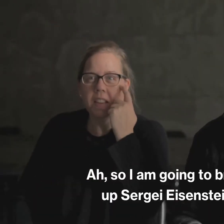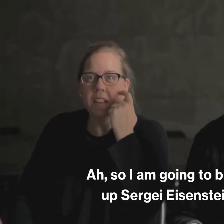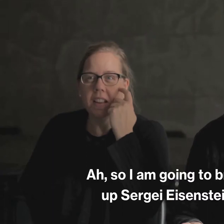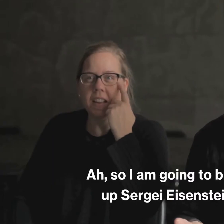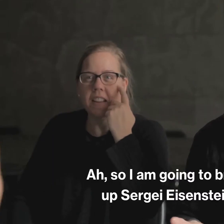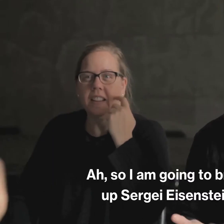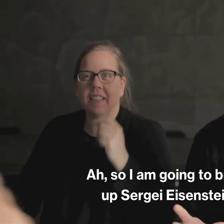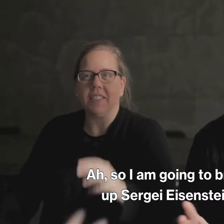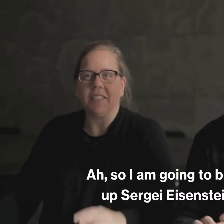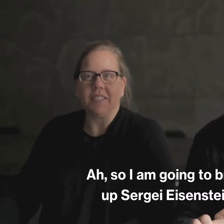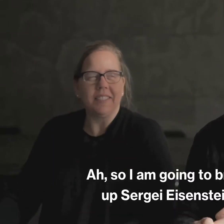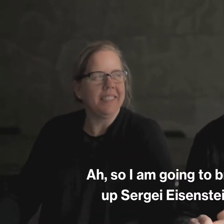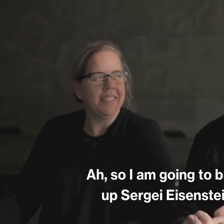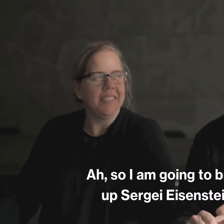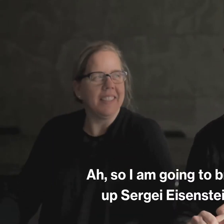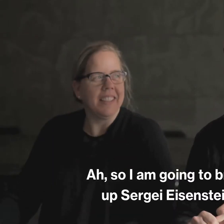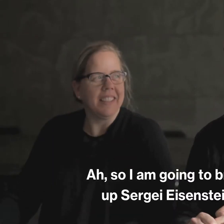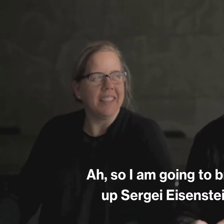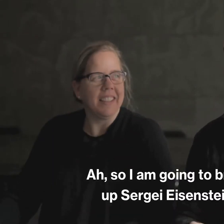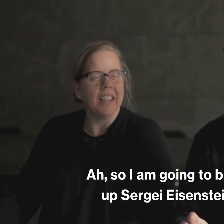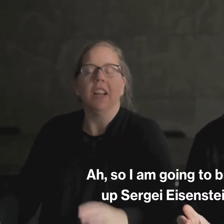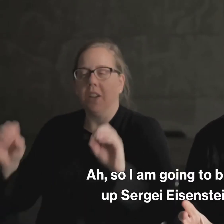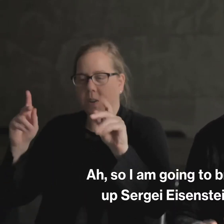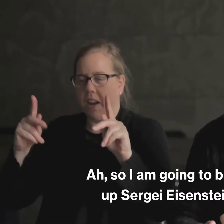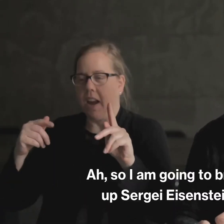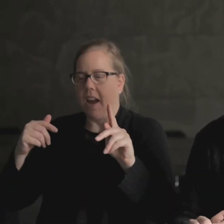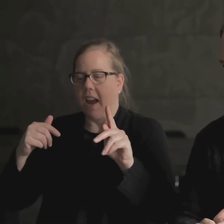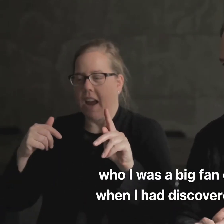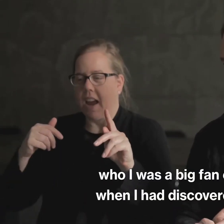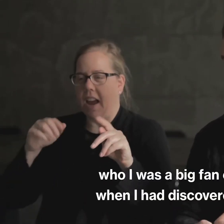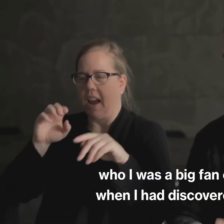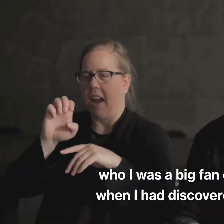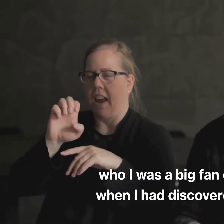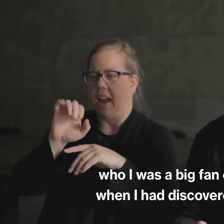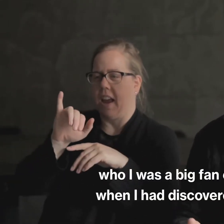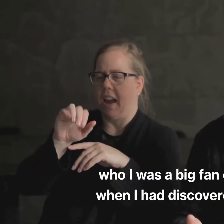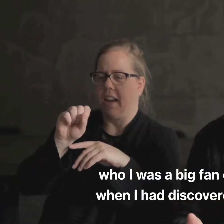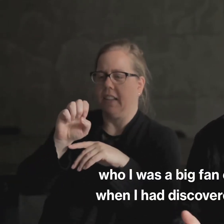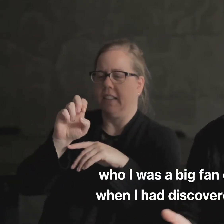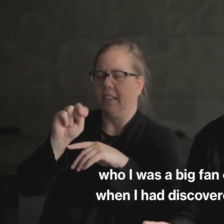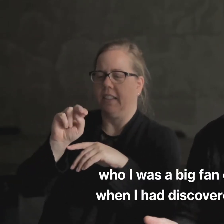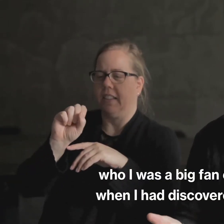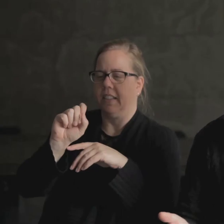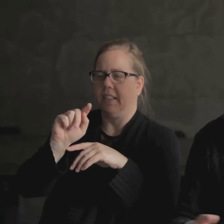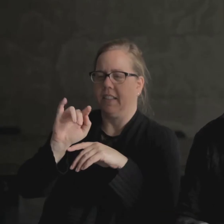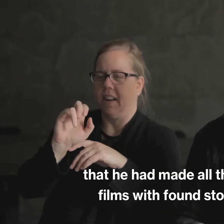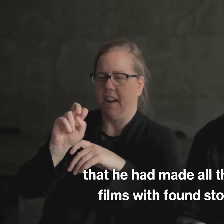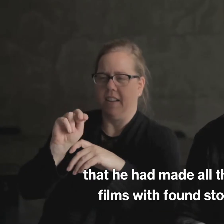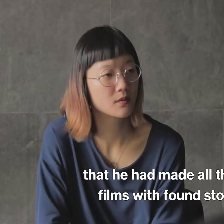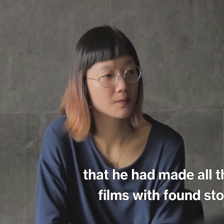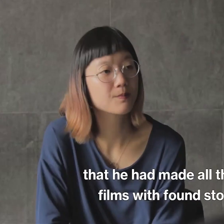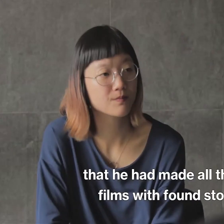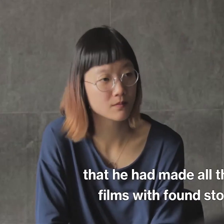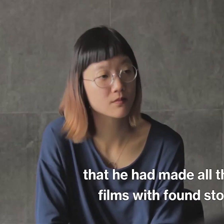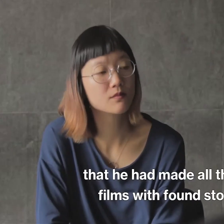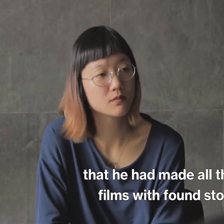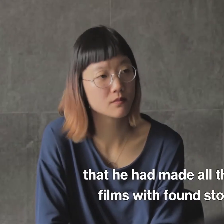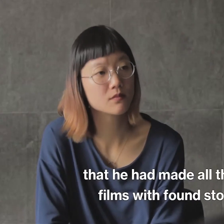I am going to bring up Serge Eisenstein, who I was a big fan of when I discovered that he had made all these